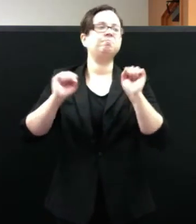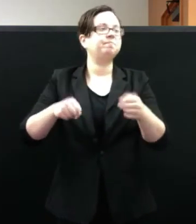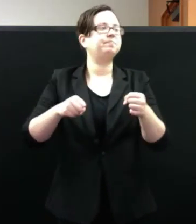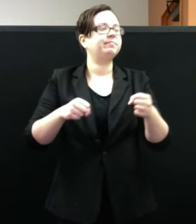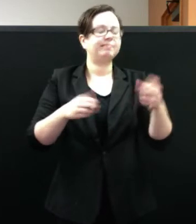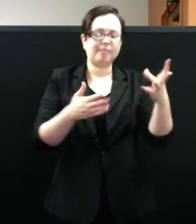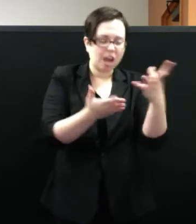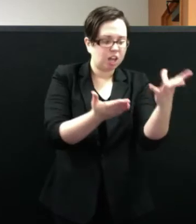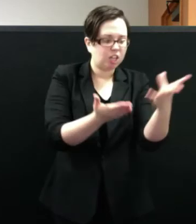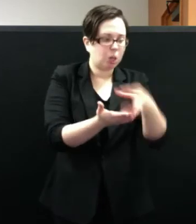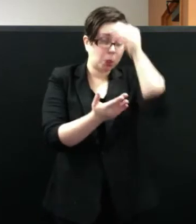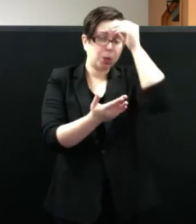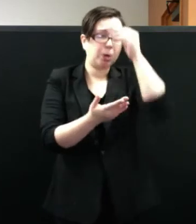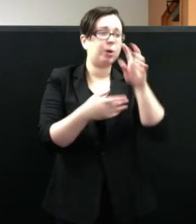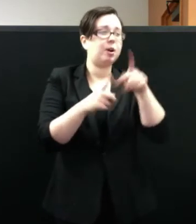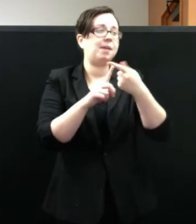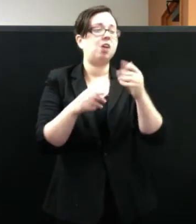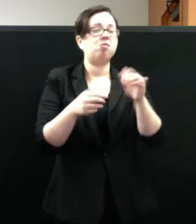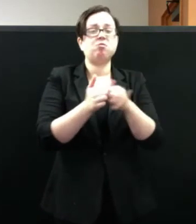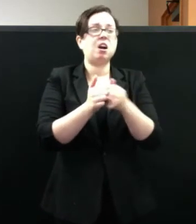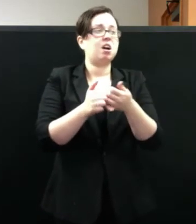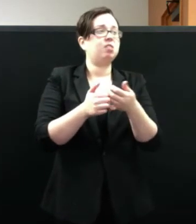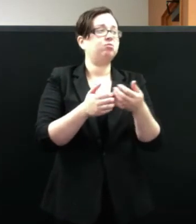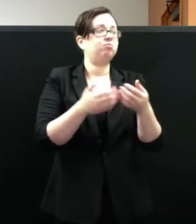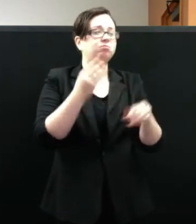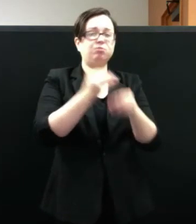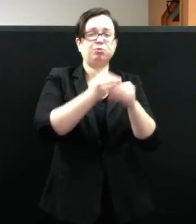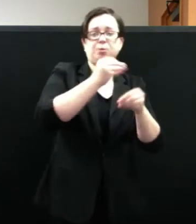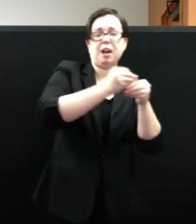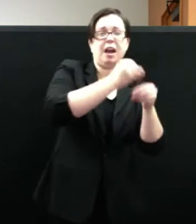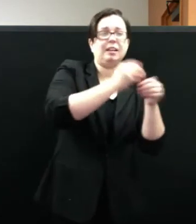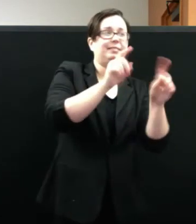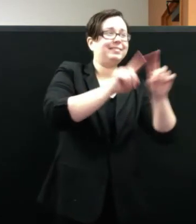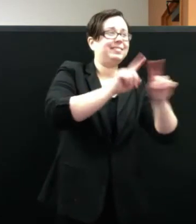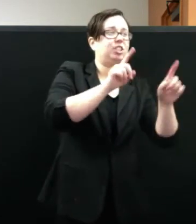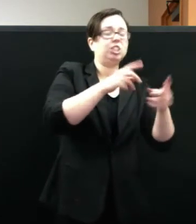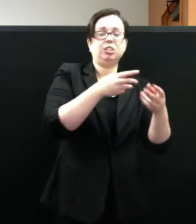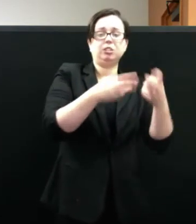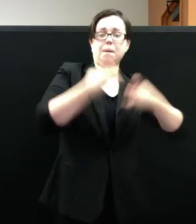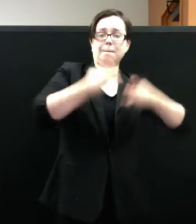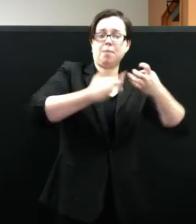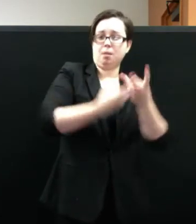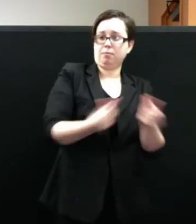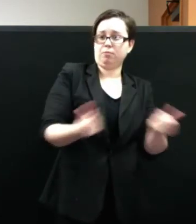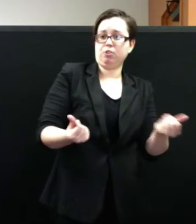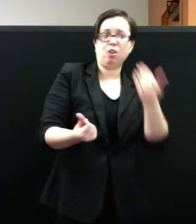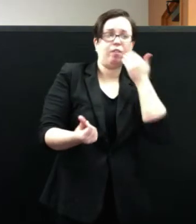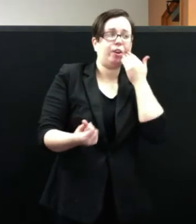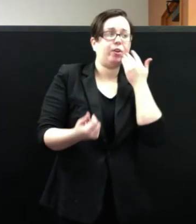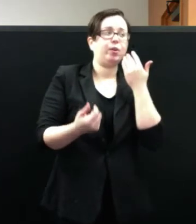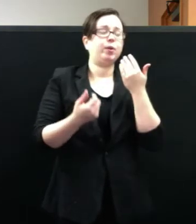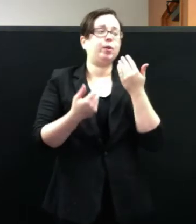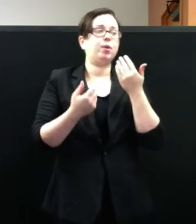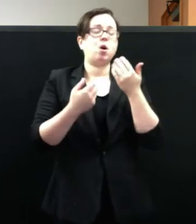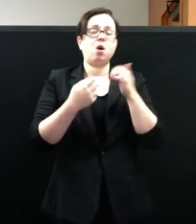and download examples of various templates for unpacking the thorny problems that we all face in our organizations.